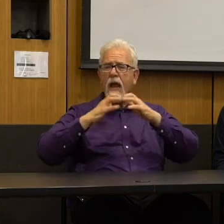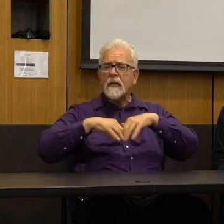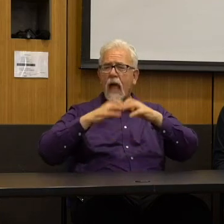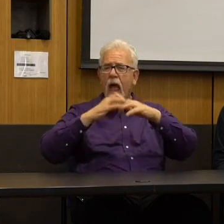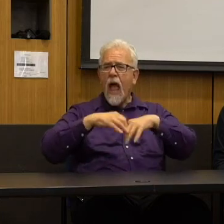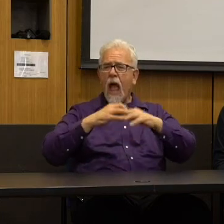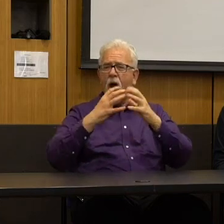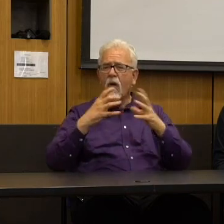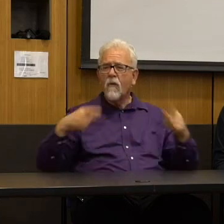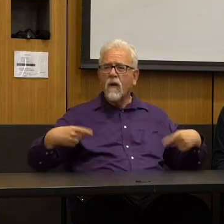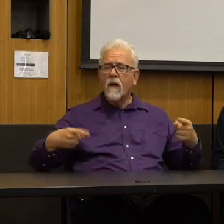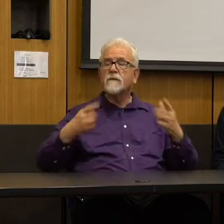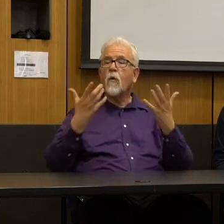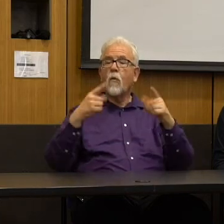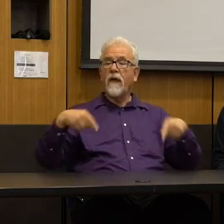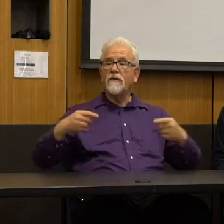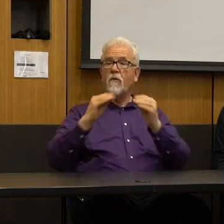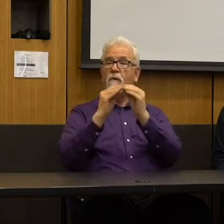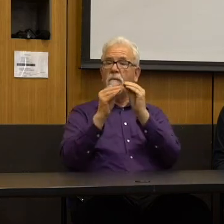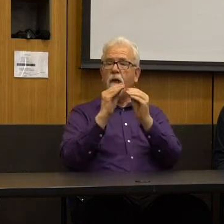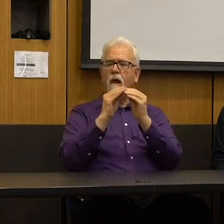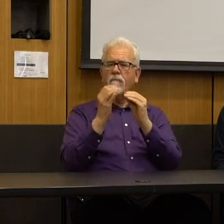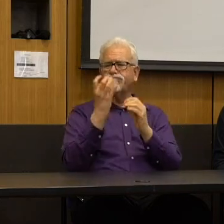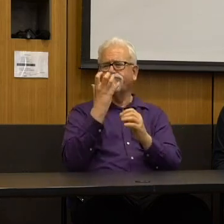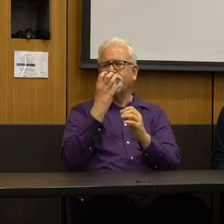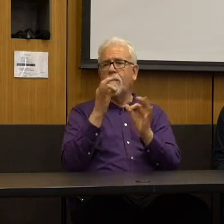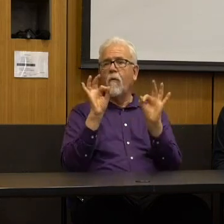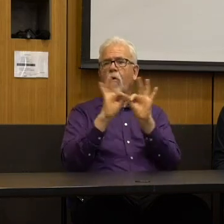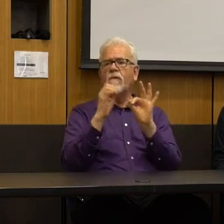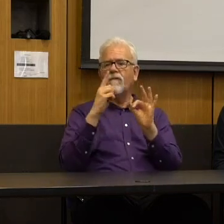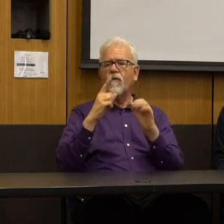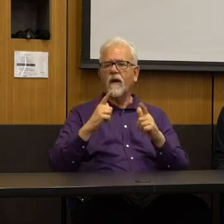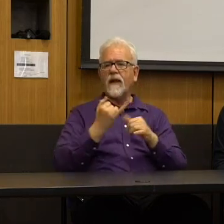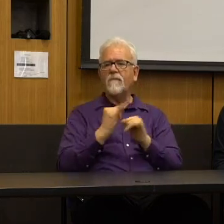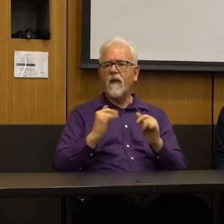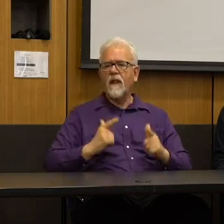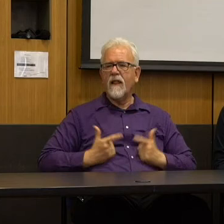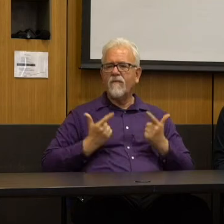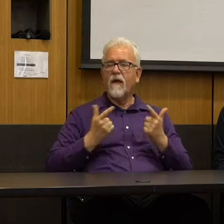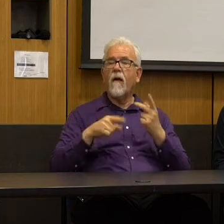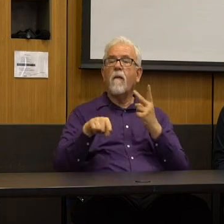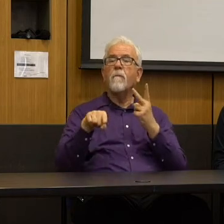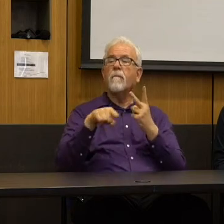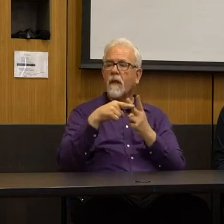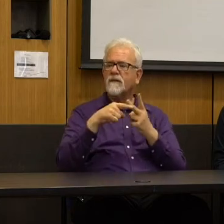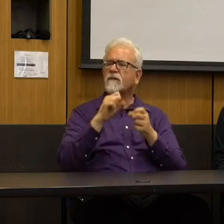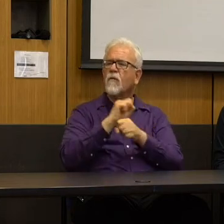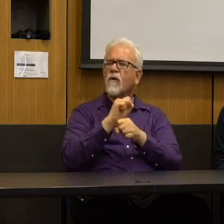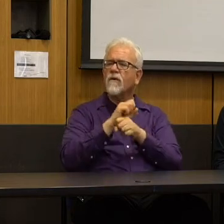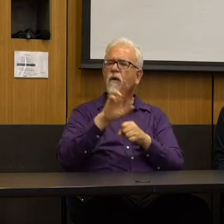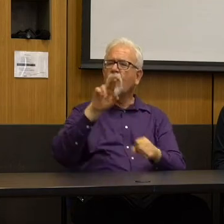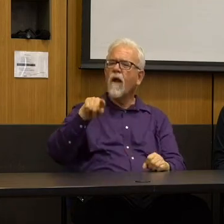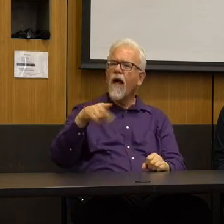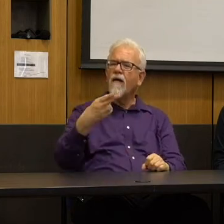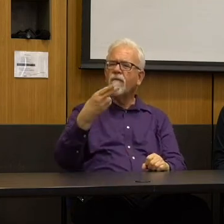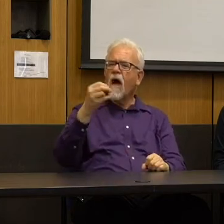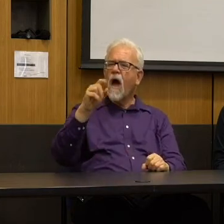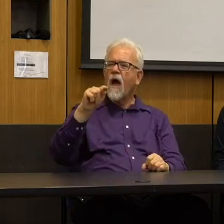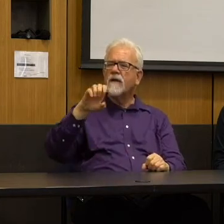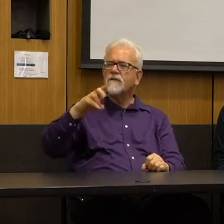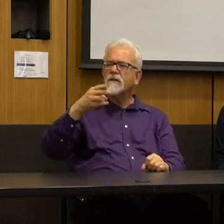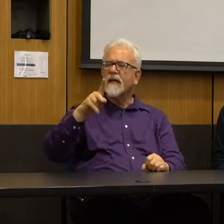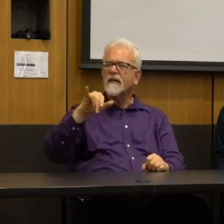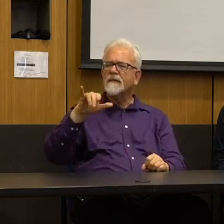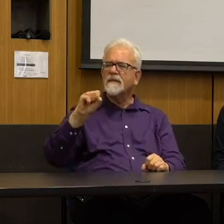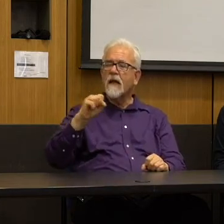So wheelchair repair was something really important for independent living, as was like the work that Ralph Hotchkiss and others did, not